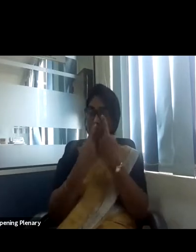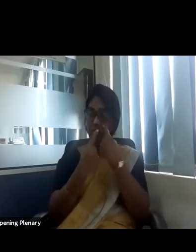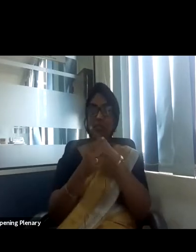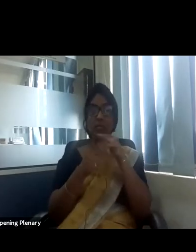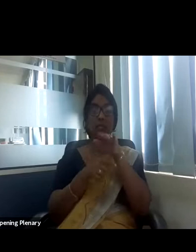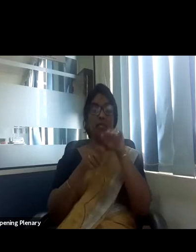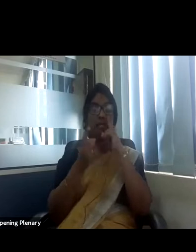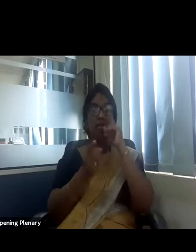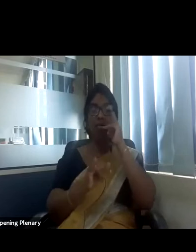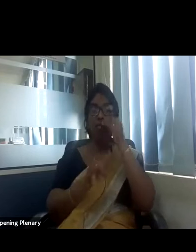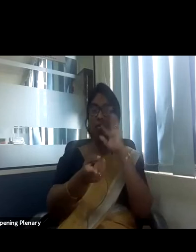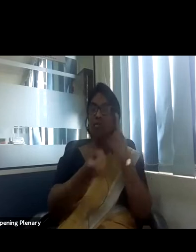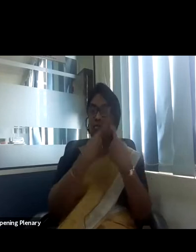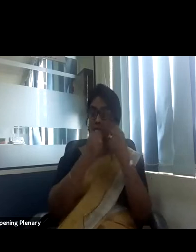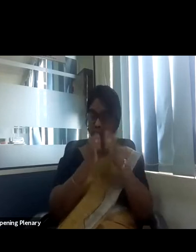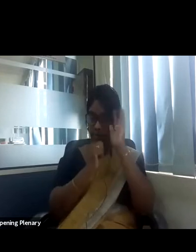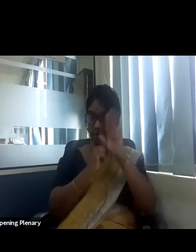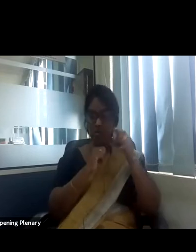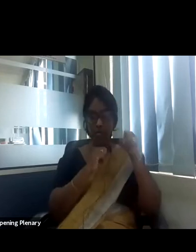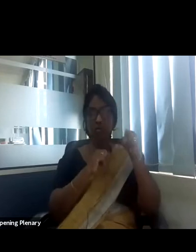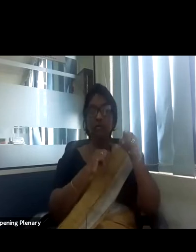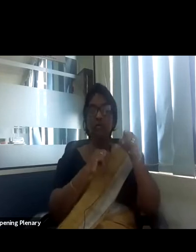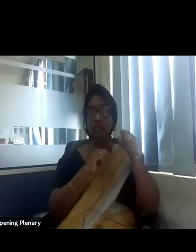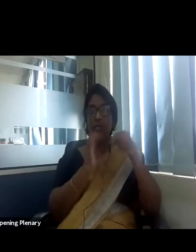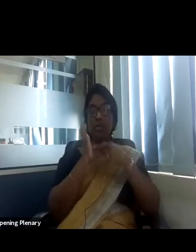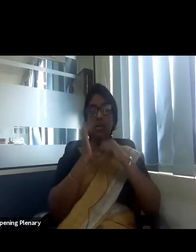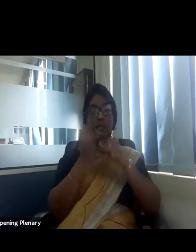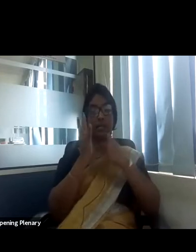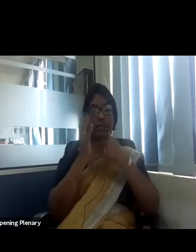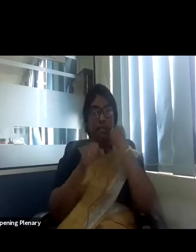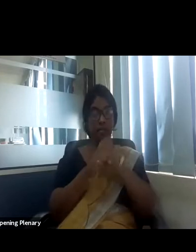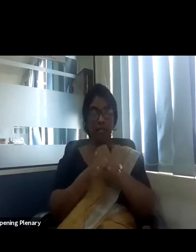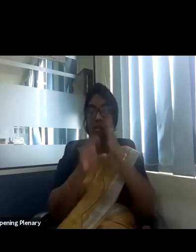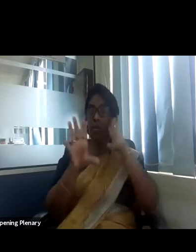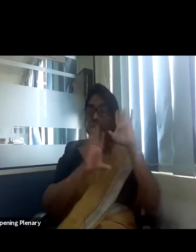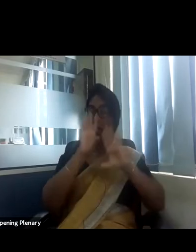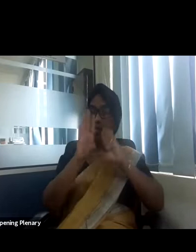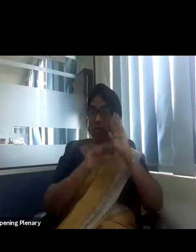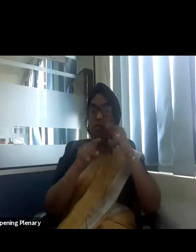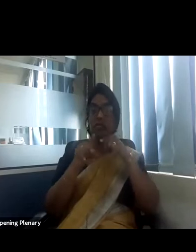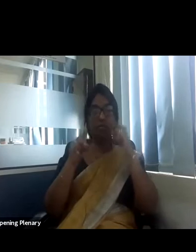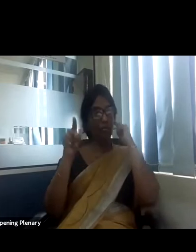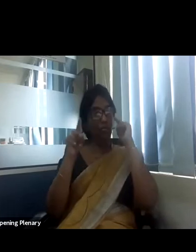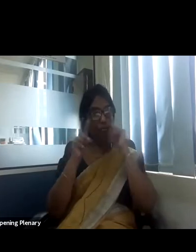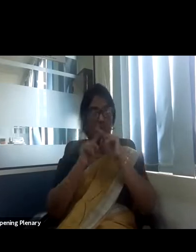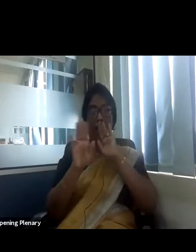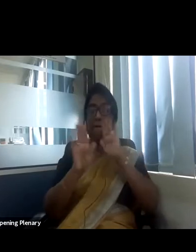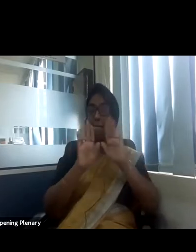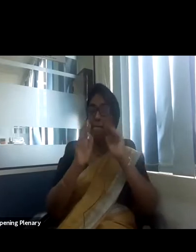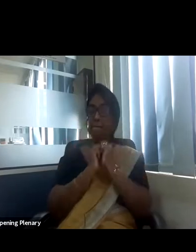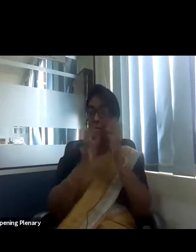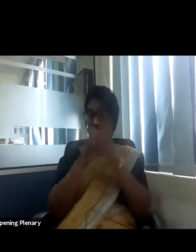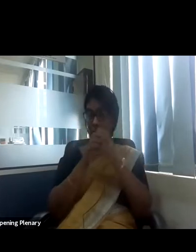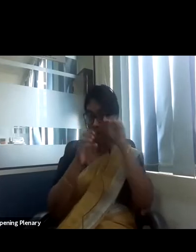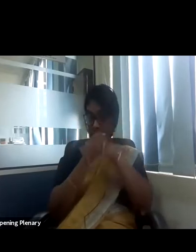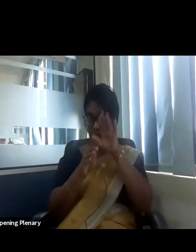and to further strengthen SDG data governance and the management system. The Sustainable Development Council has developed and